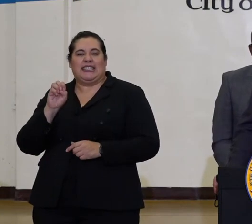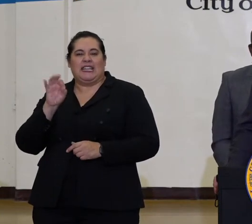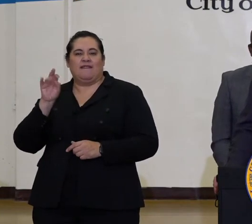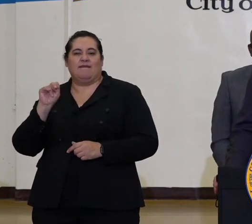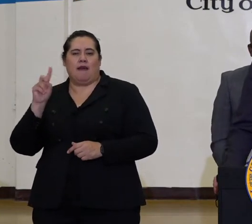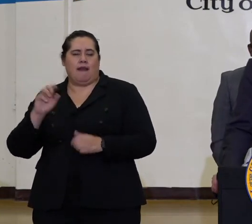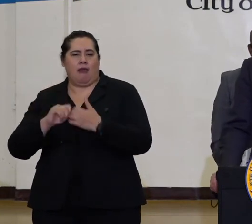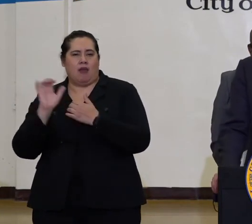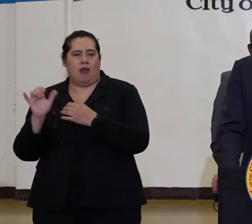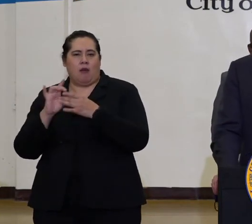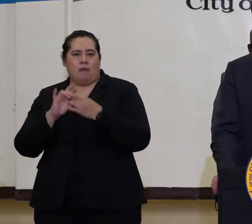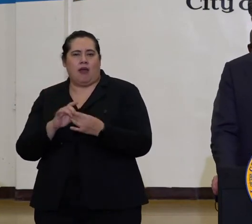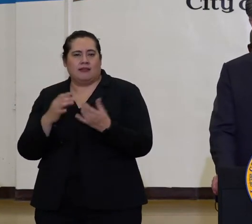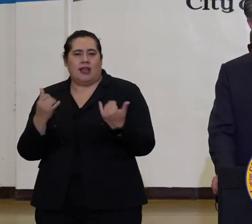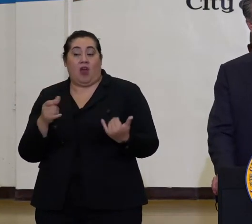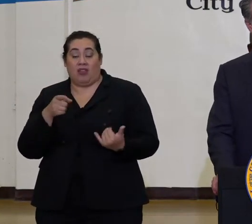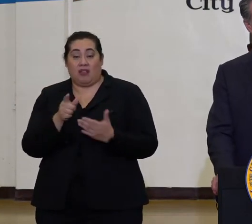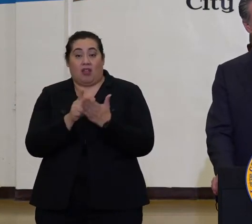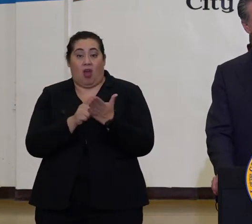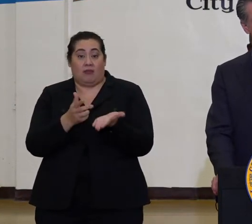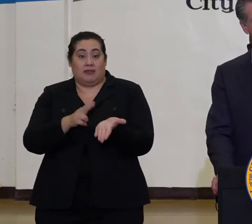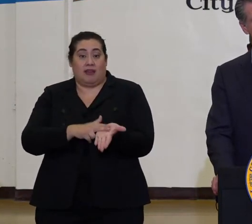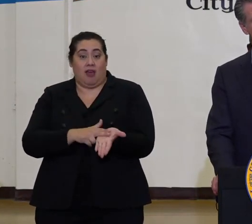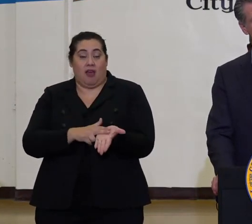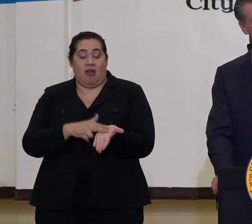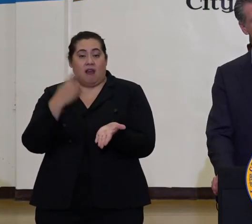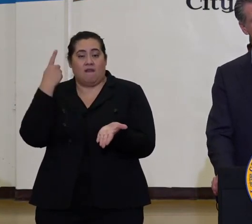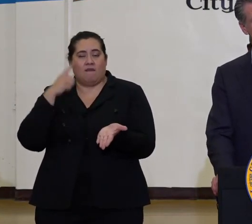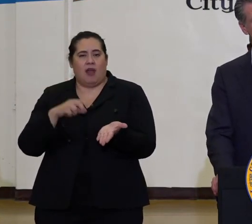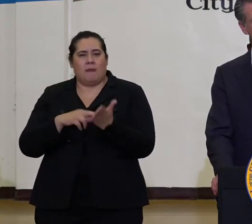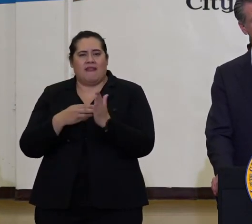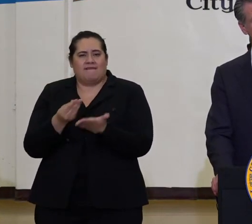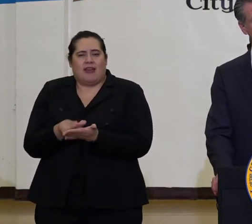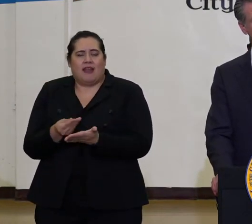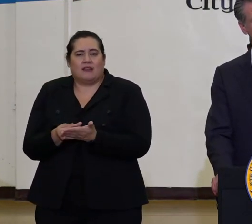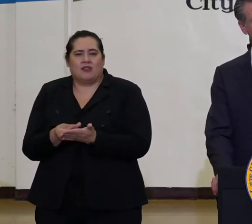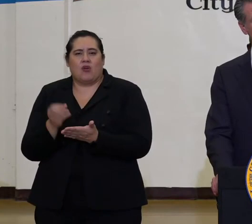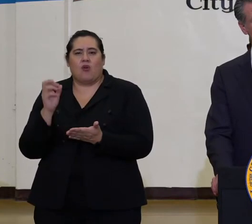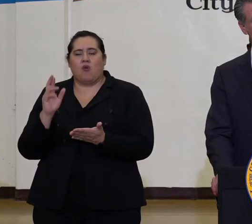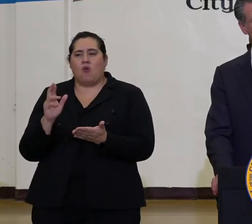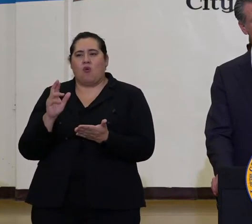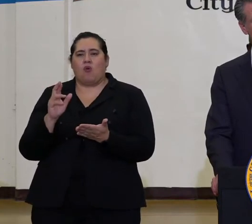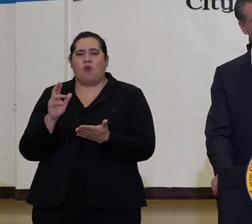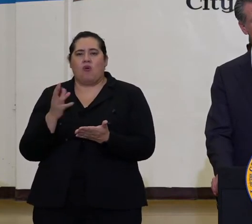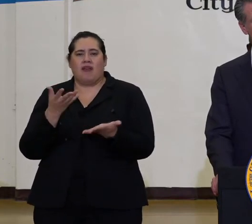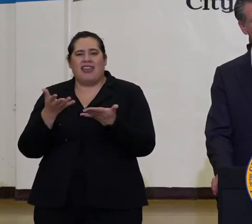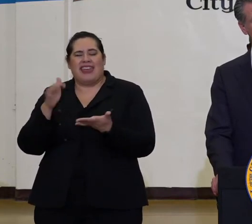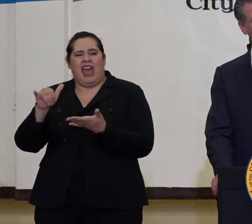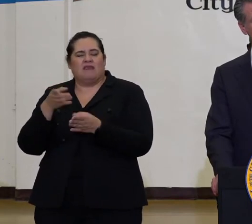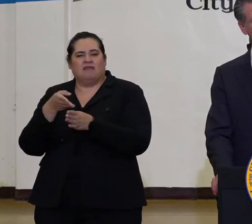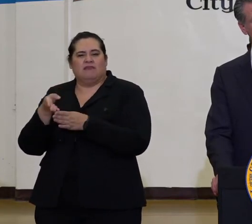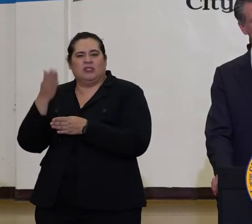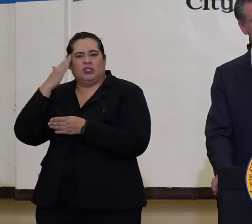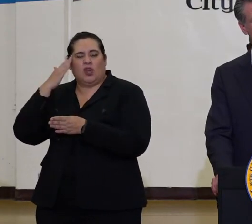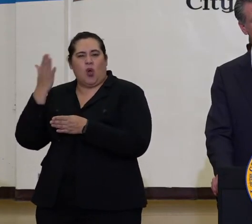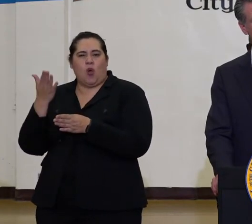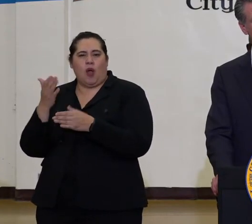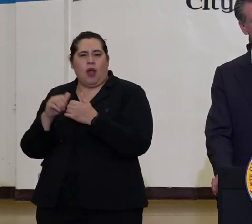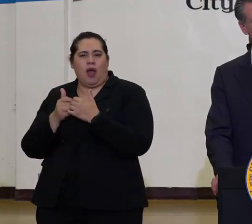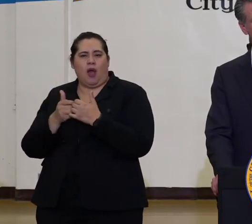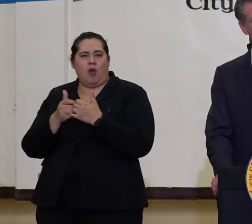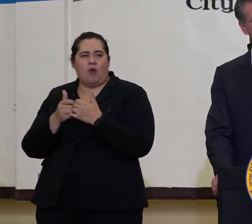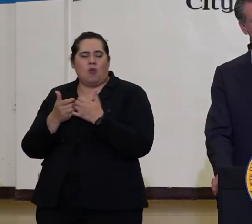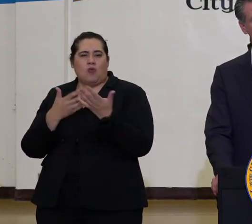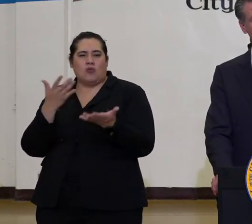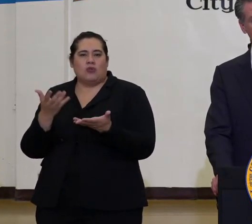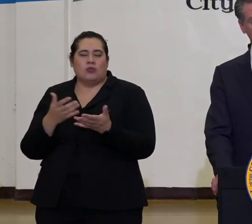now that this law is being signed in terms of financial or that rhetoric that's been being like replied so